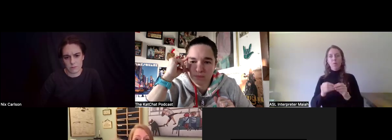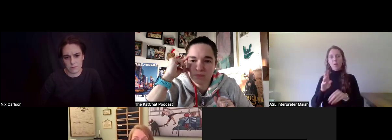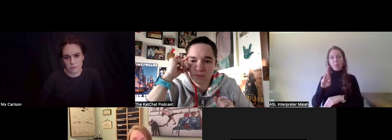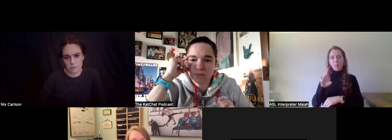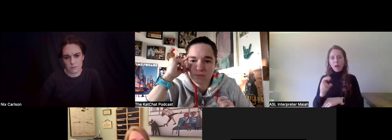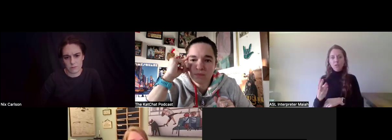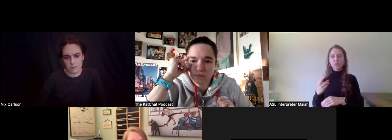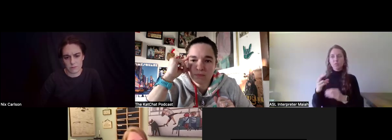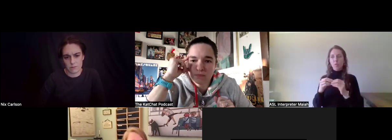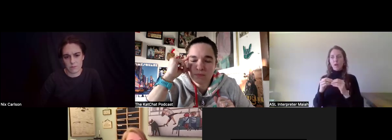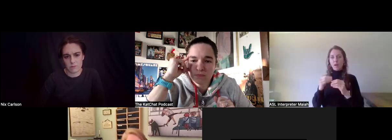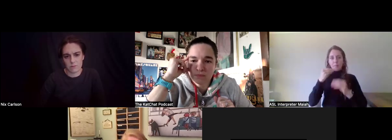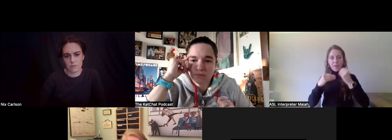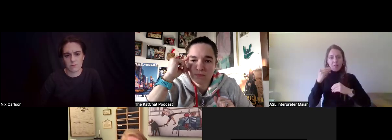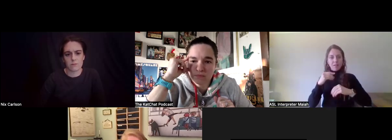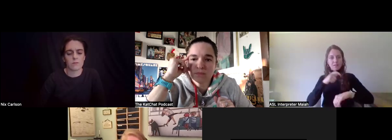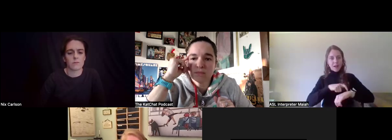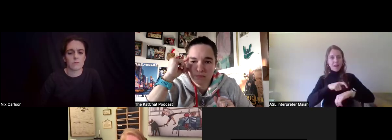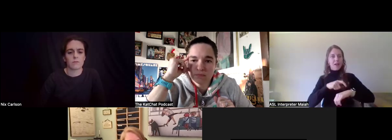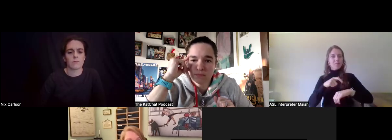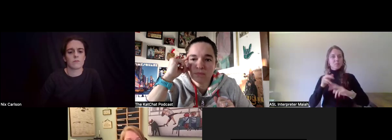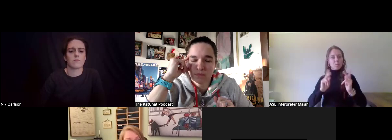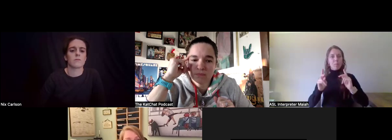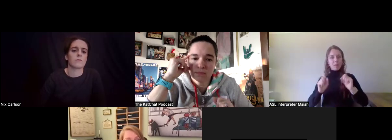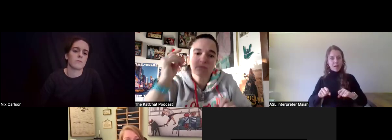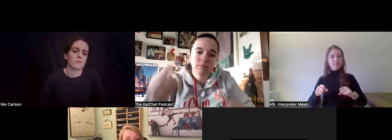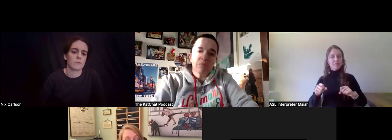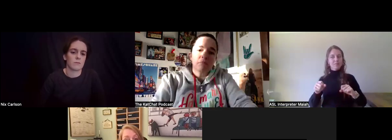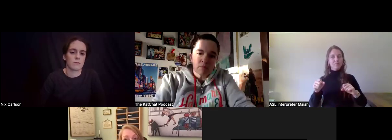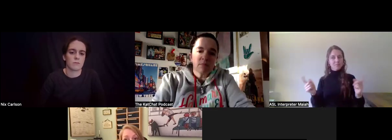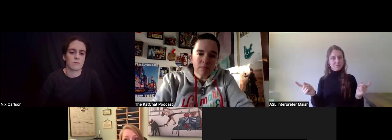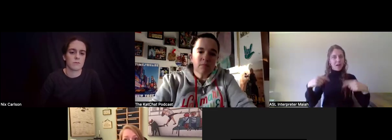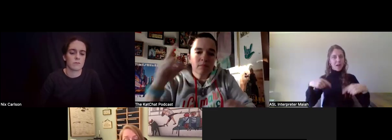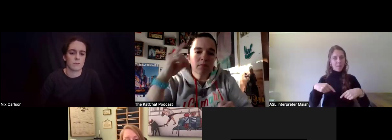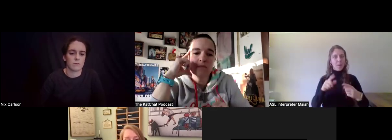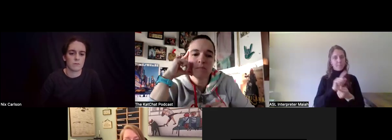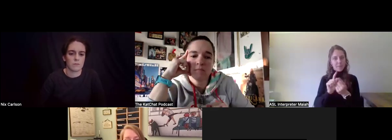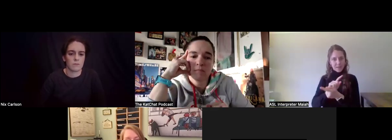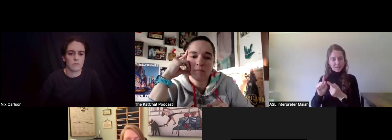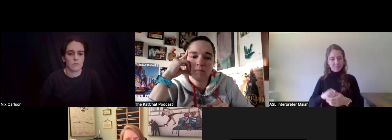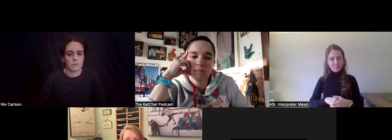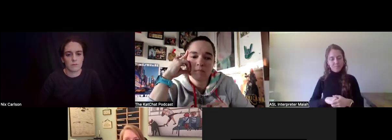where, the talent can come and be at those meals, right? And